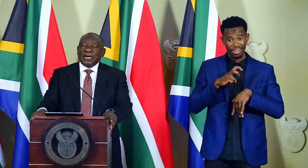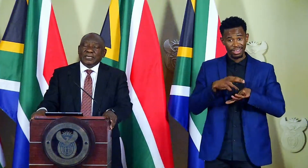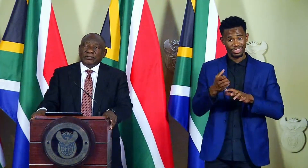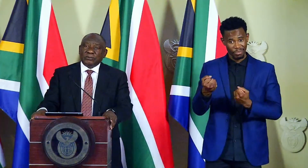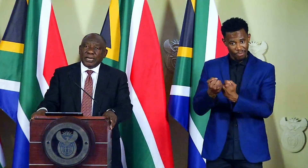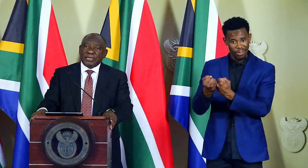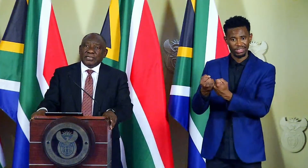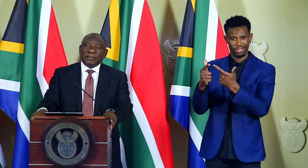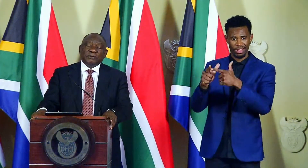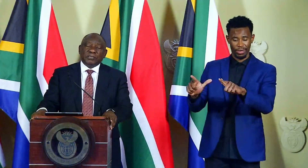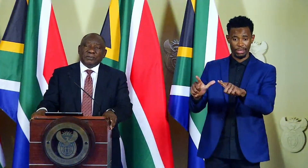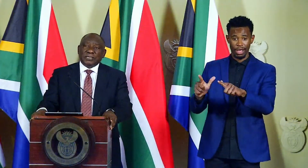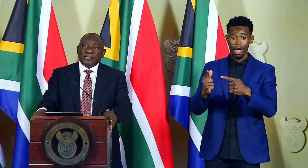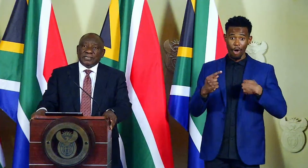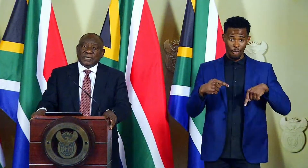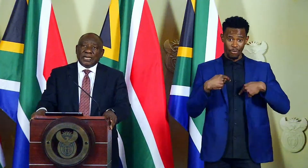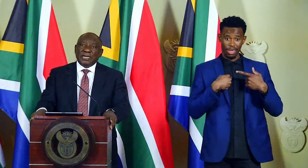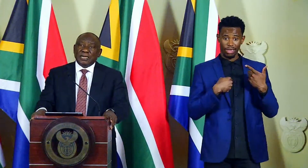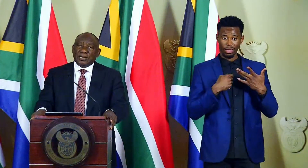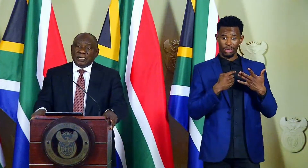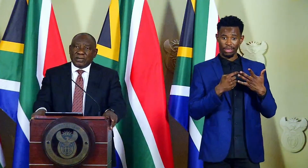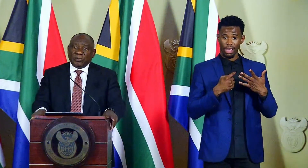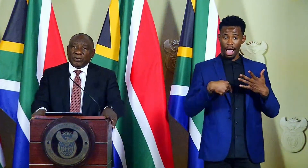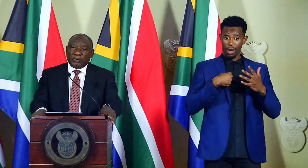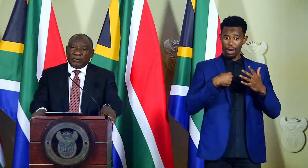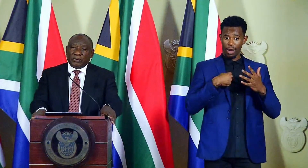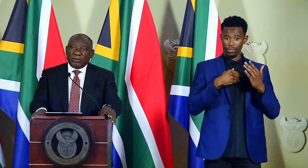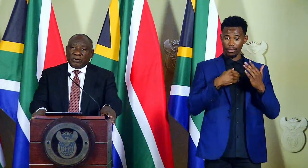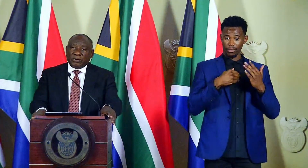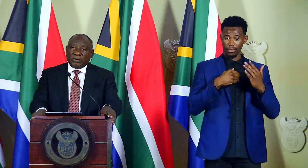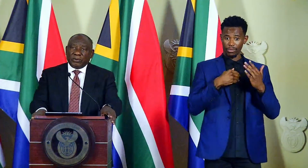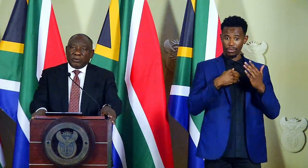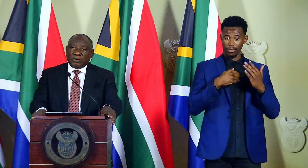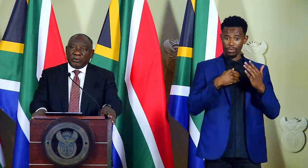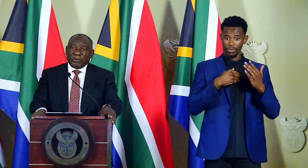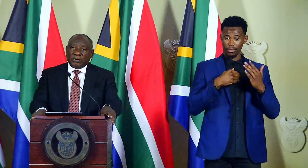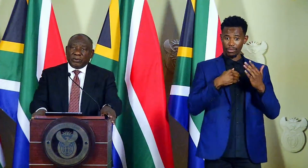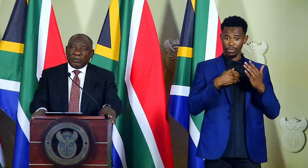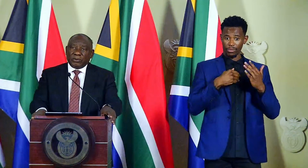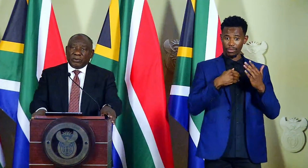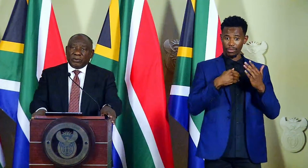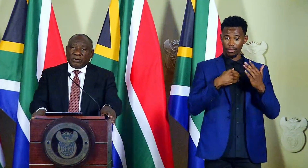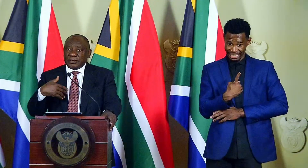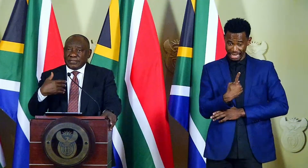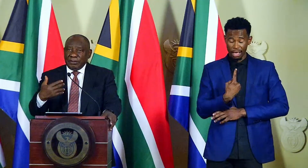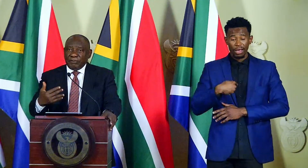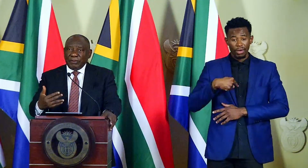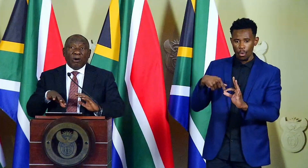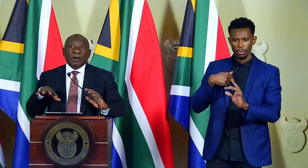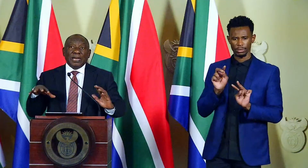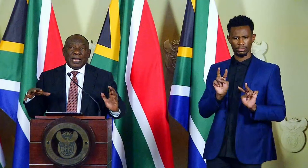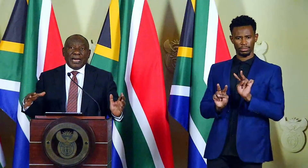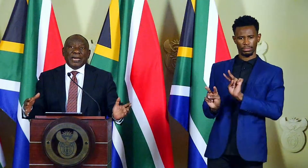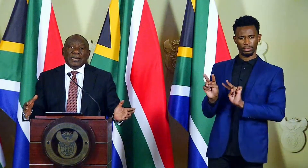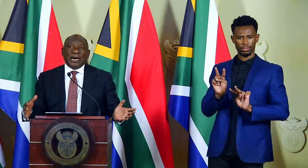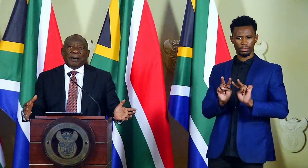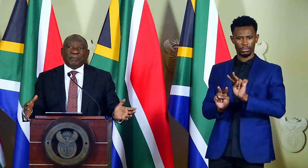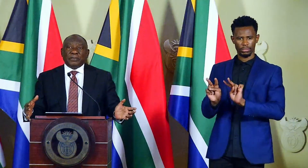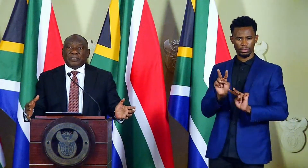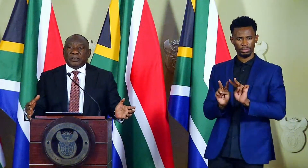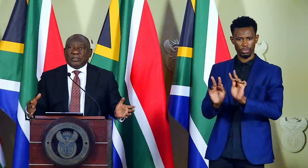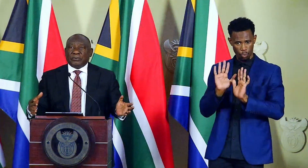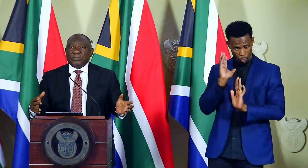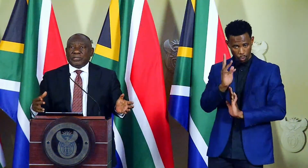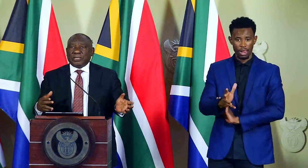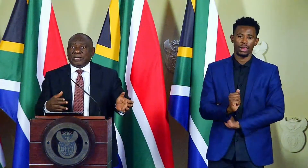government side, as you heard the Deputy Minister say, we are going to ensure that it is only end